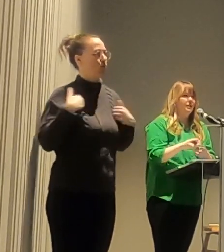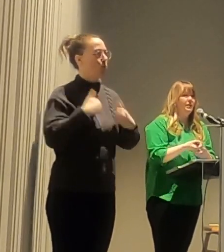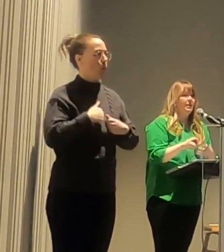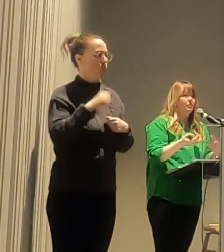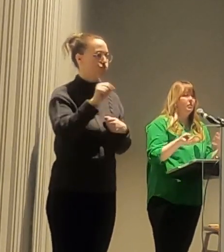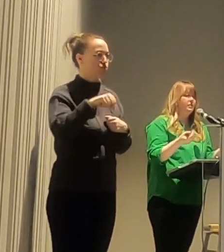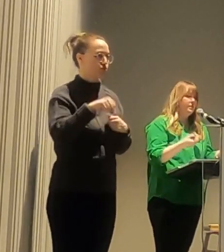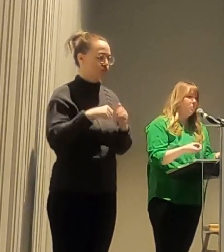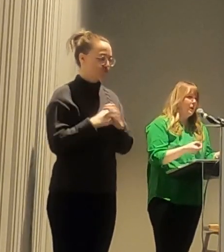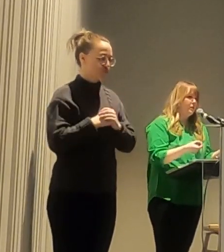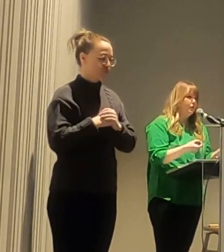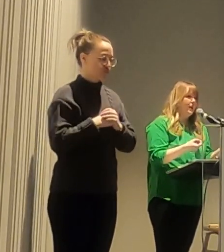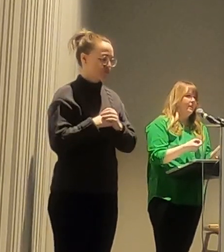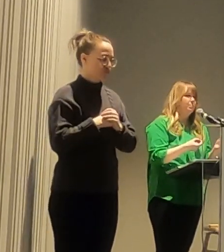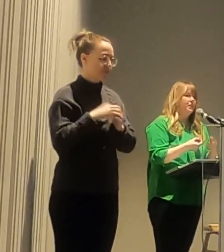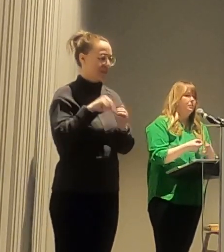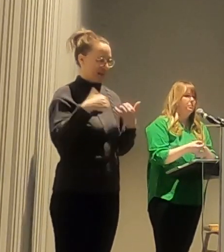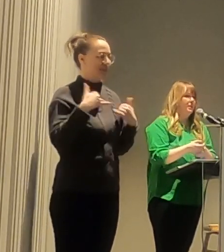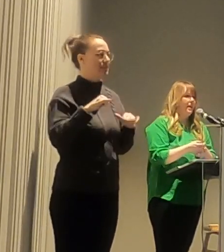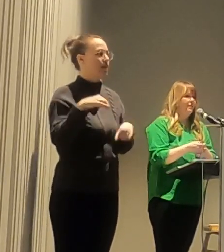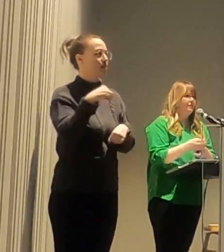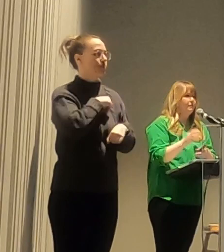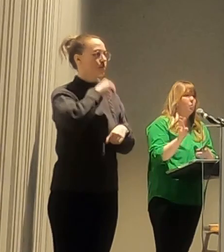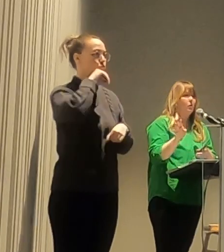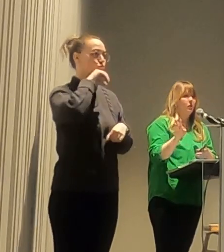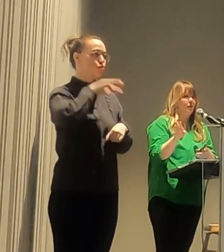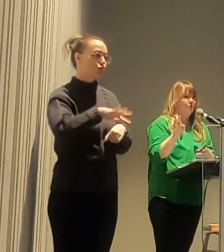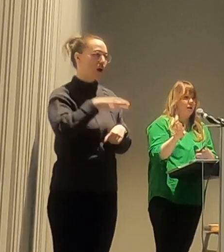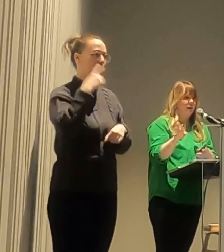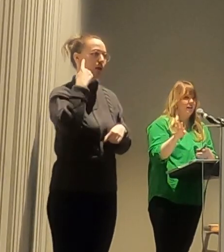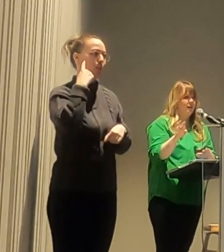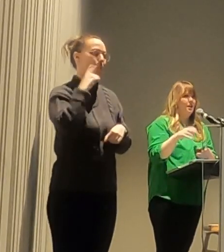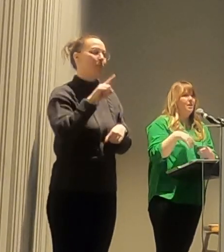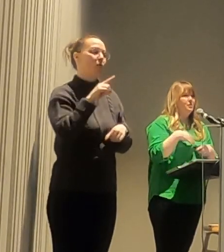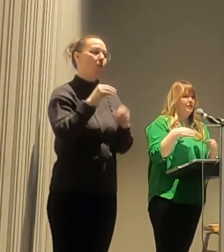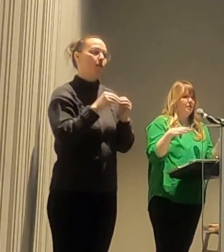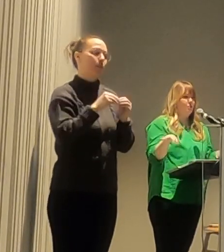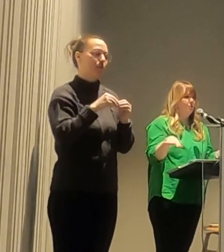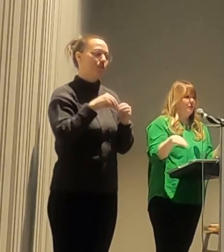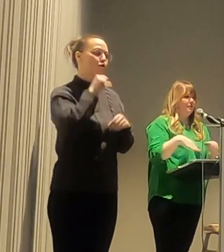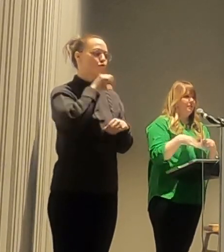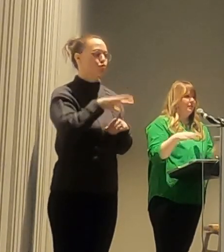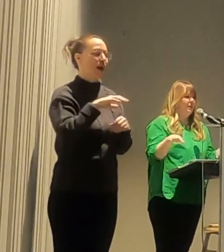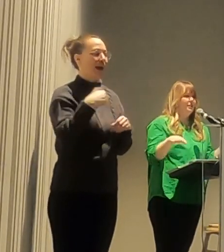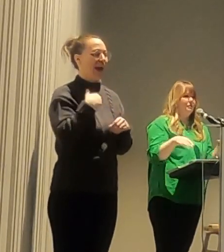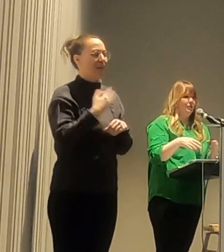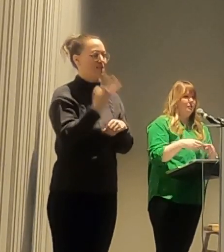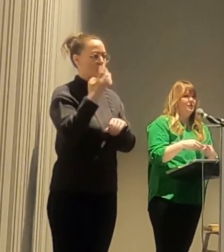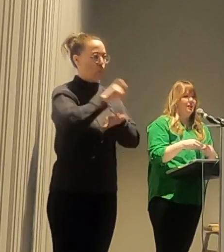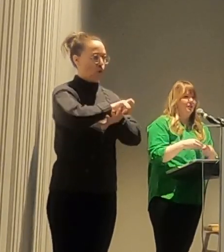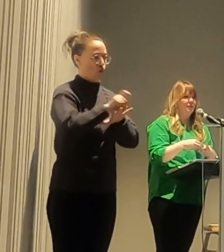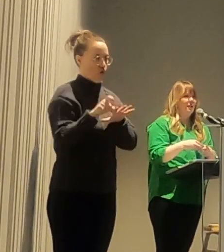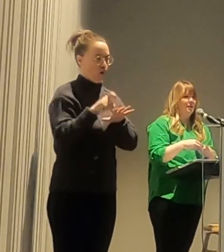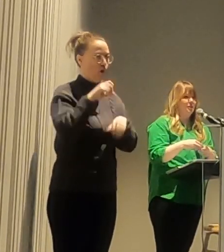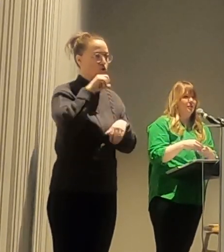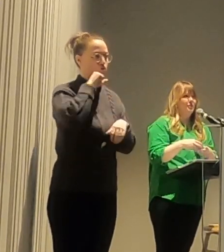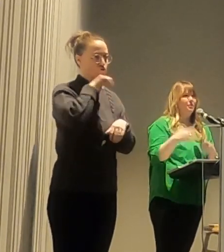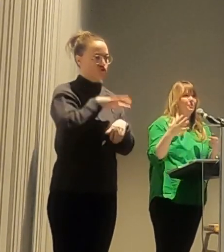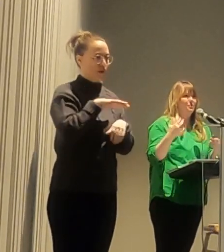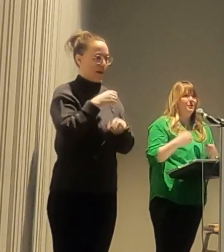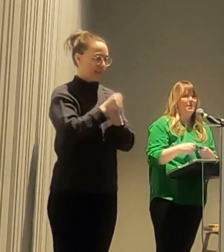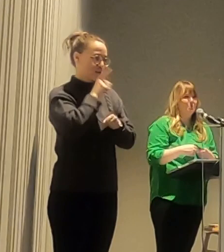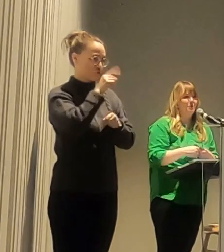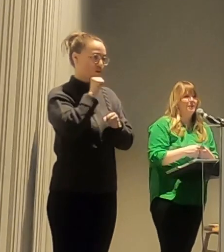And then they could still wear the dragon, but it would be that 4-clawed dragon, so that no one would get confused